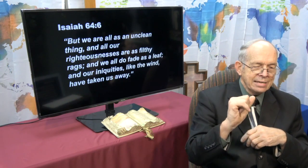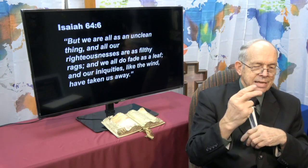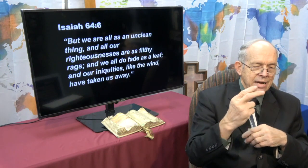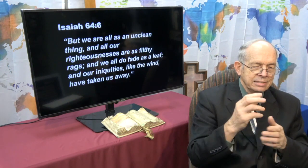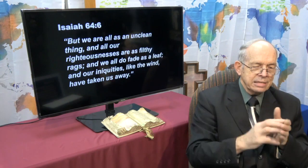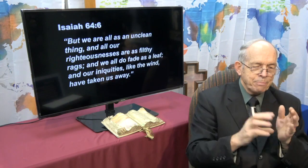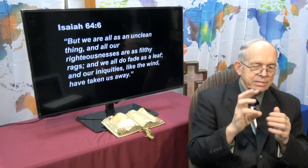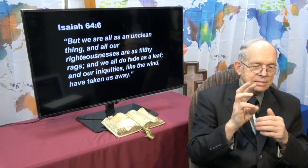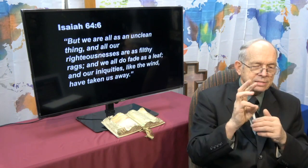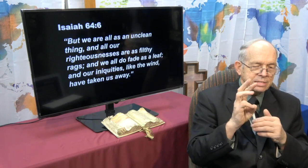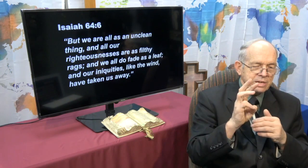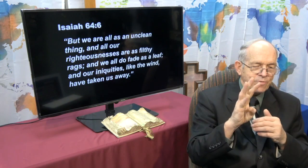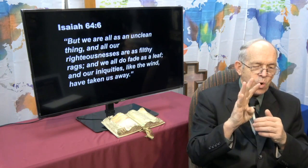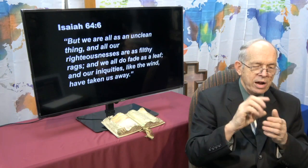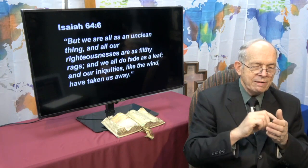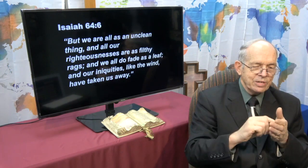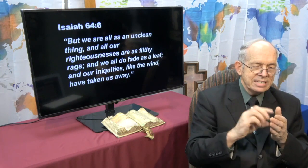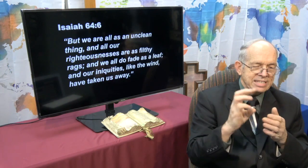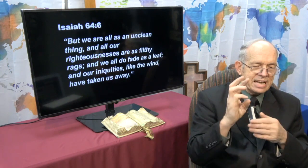Isaiah chapter 64, verse